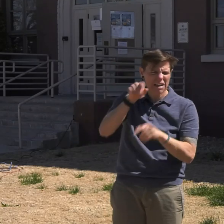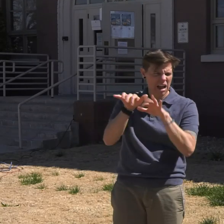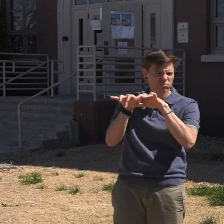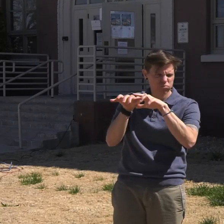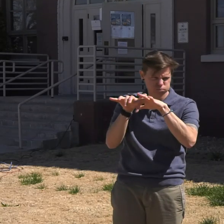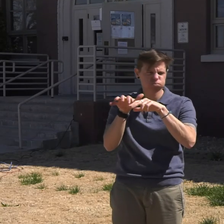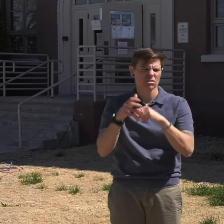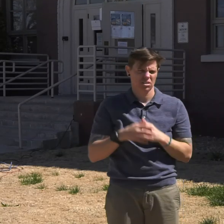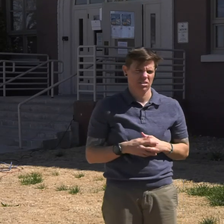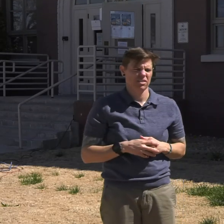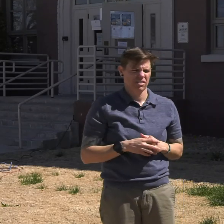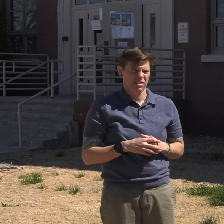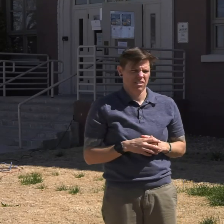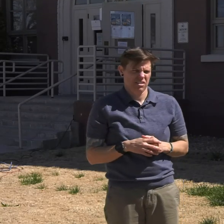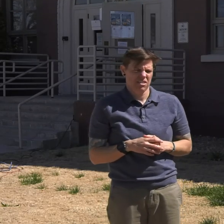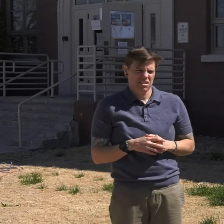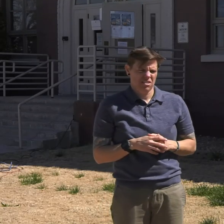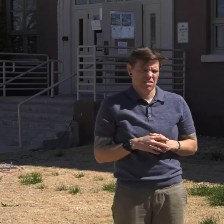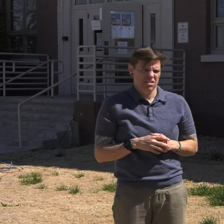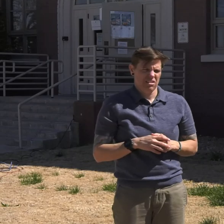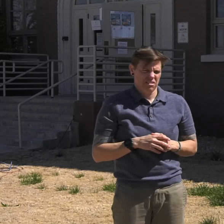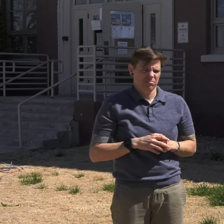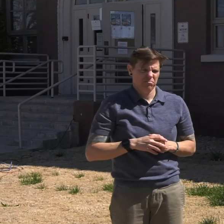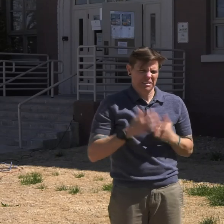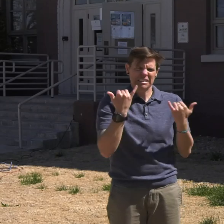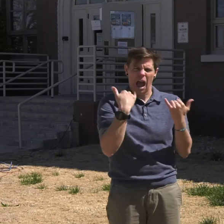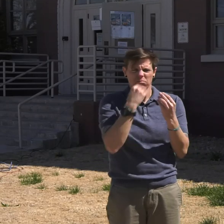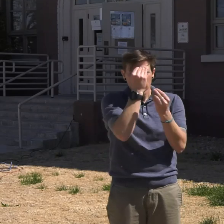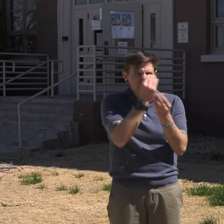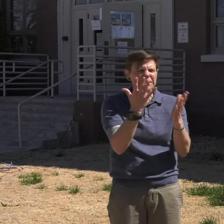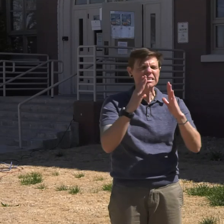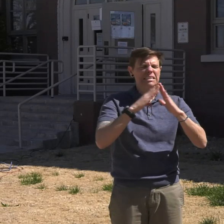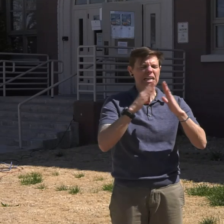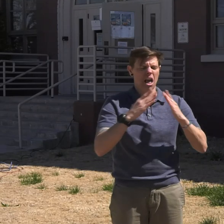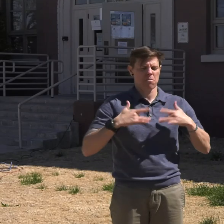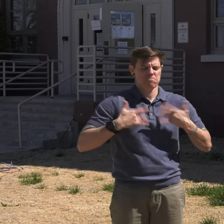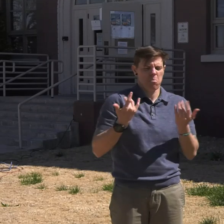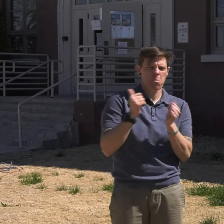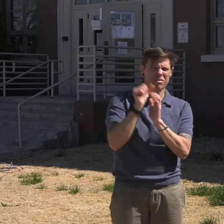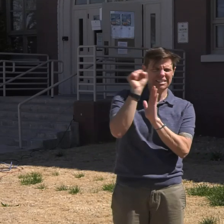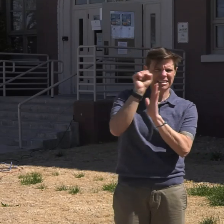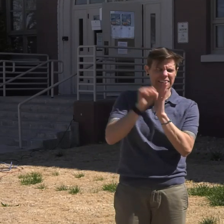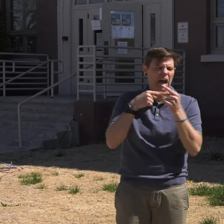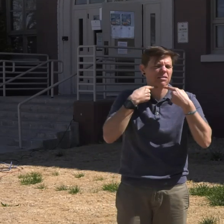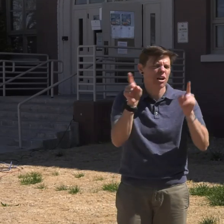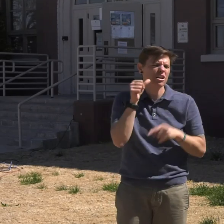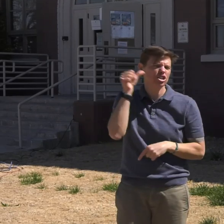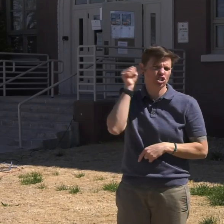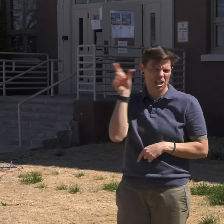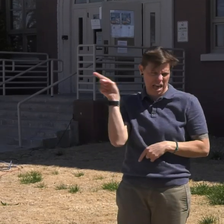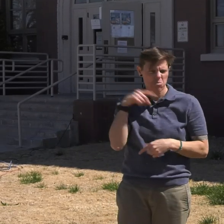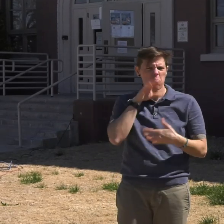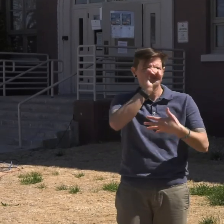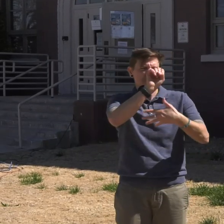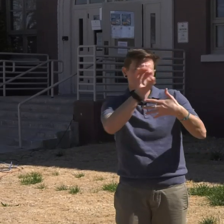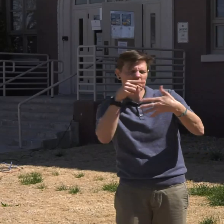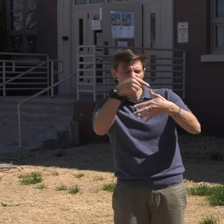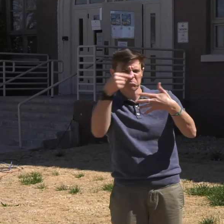terms of the state instruction from yesterday, where we're at today with respect to a lot of things in the city of Albuquerque.